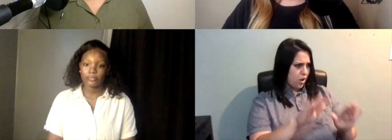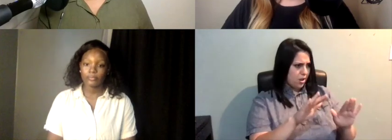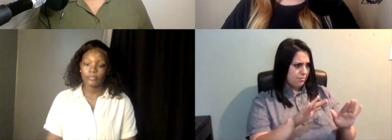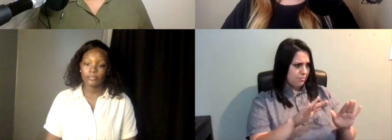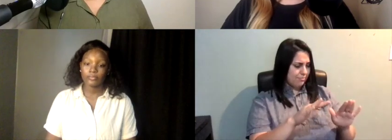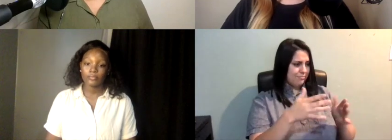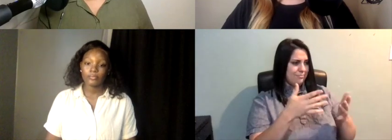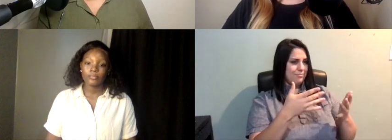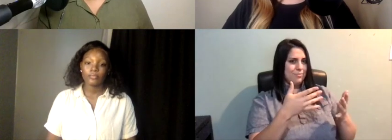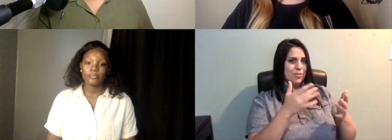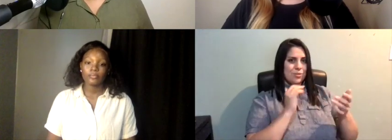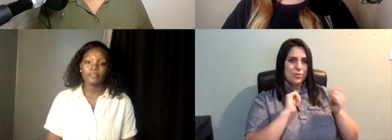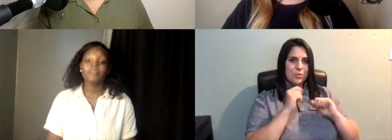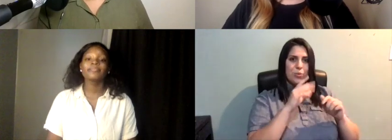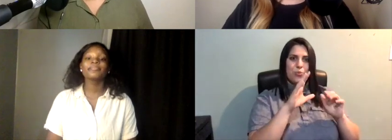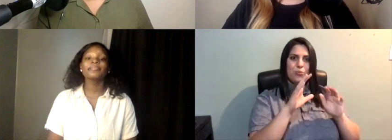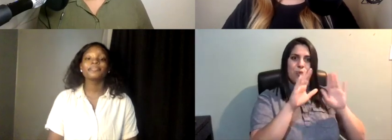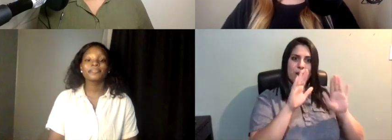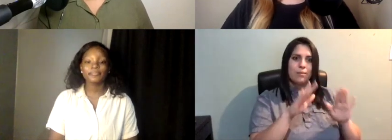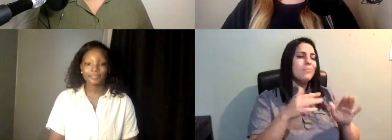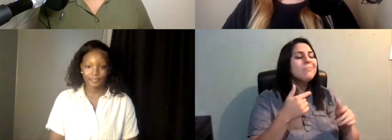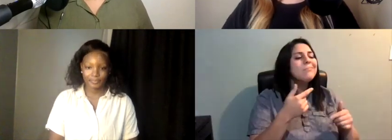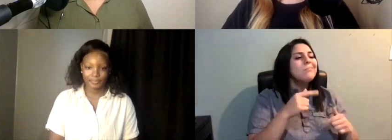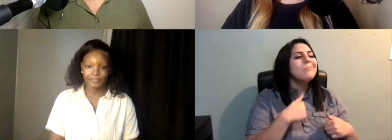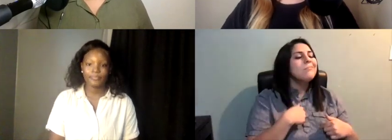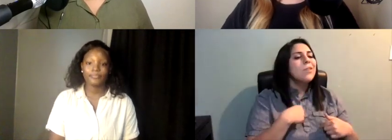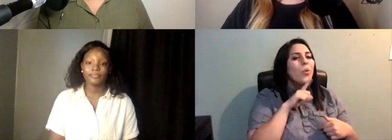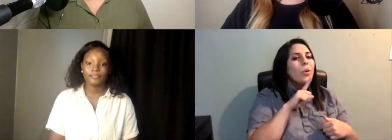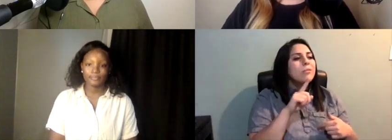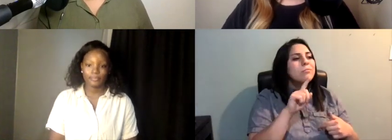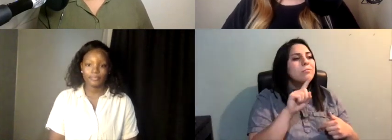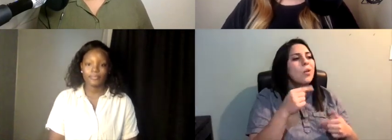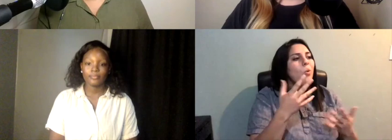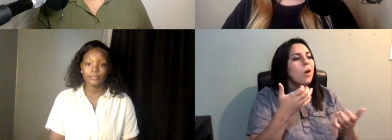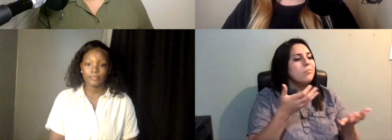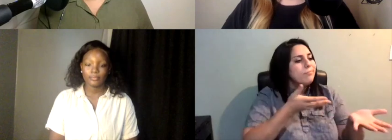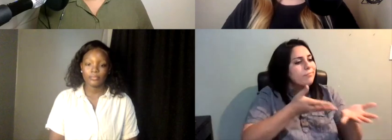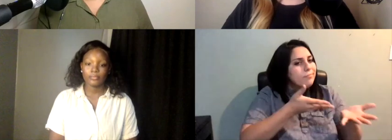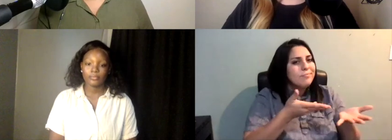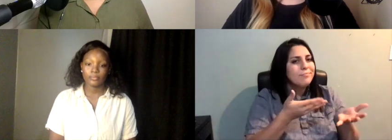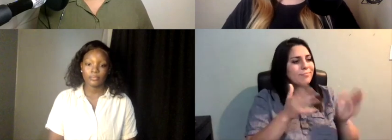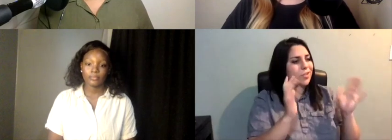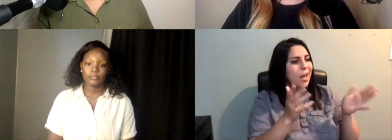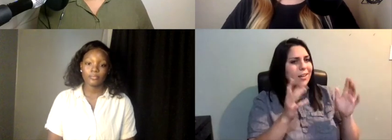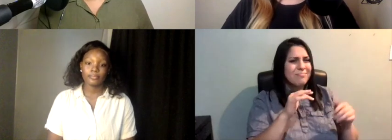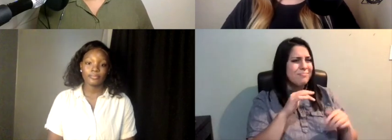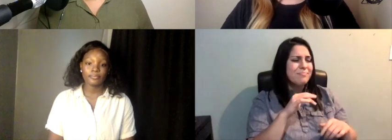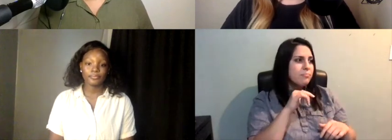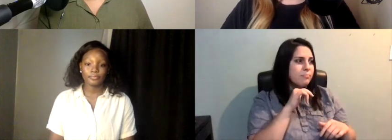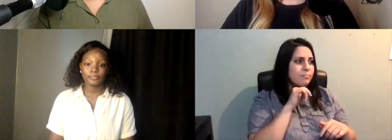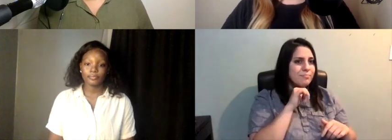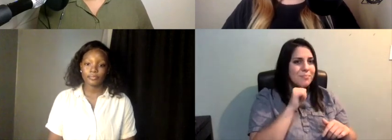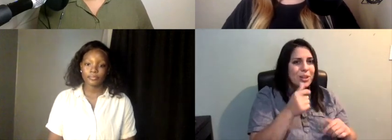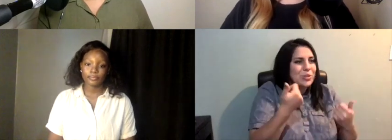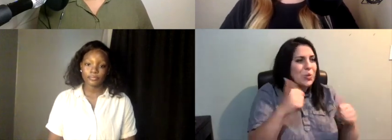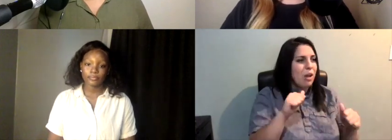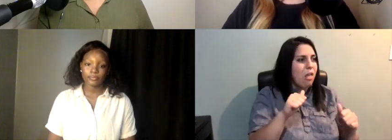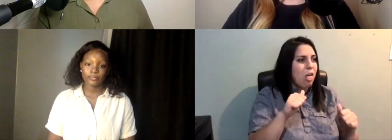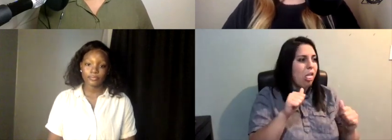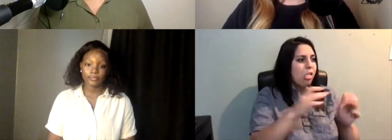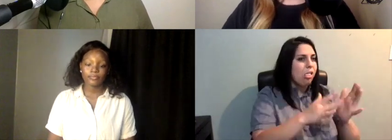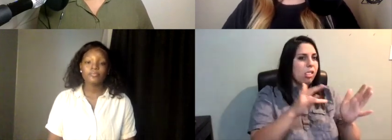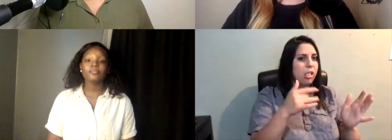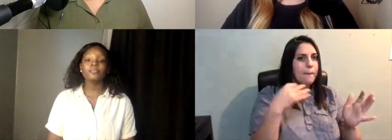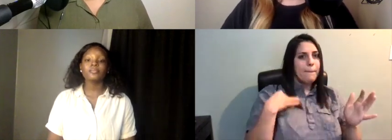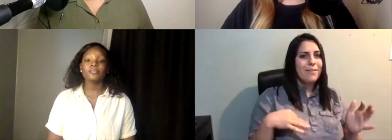with you. You know, I'm not asking for anything. I'm not looking for connects through him. I just, you know, and our relationship